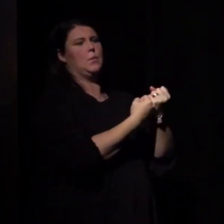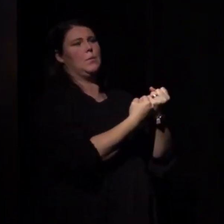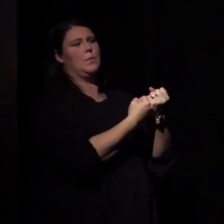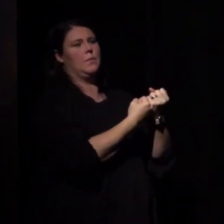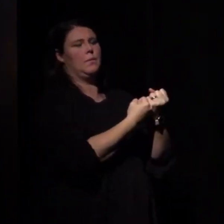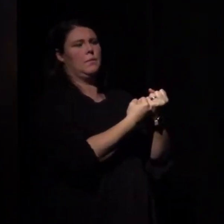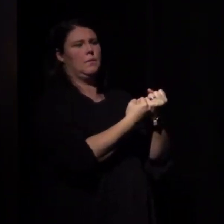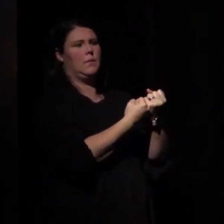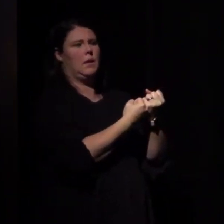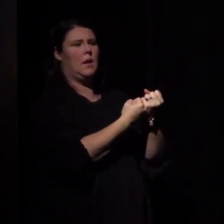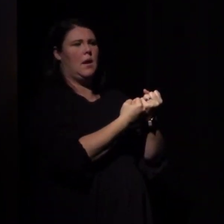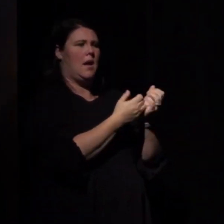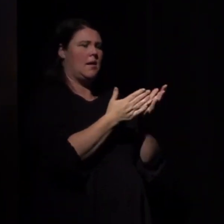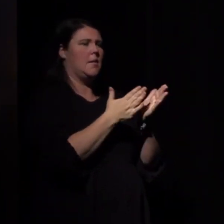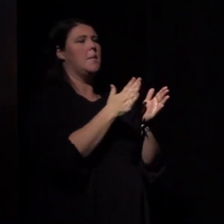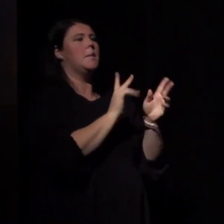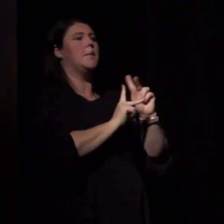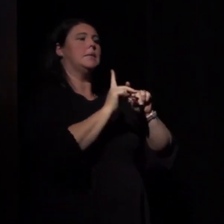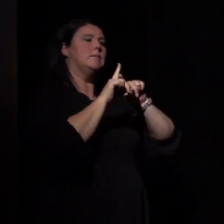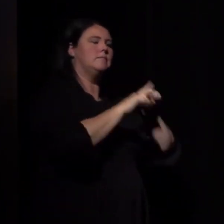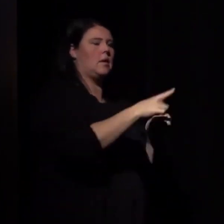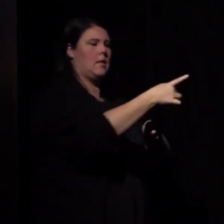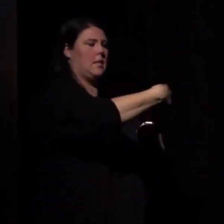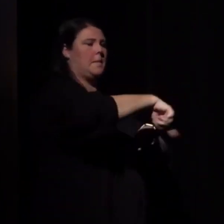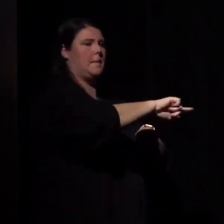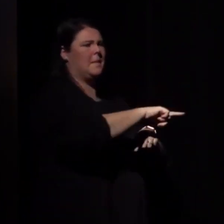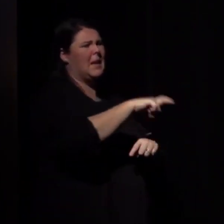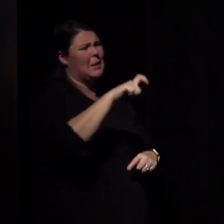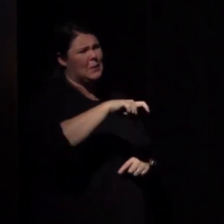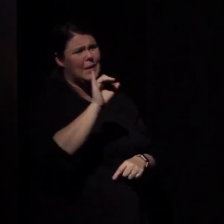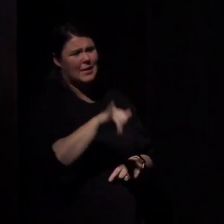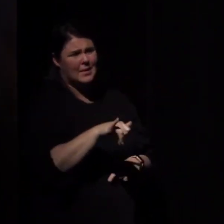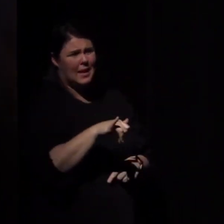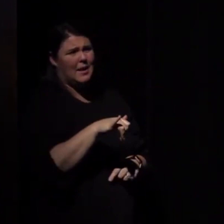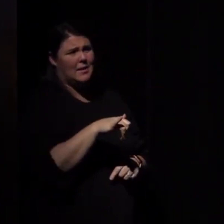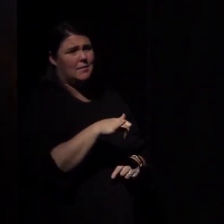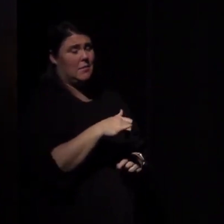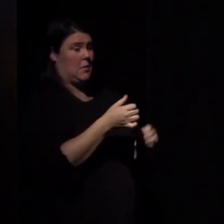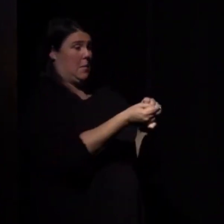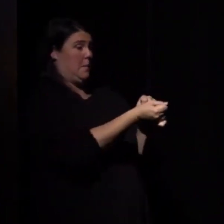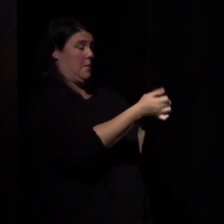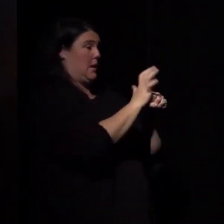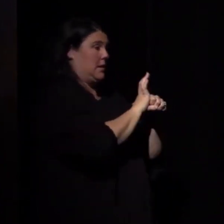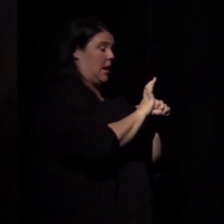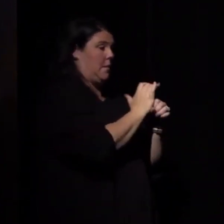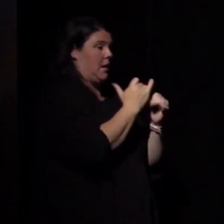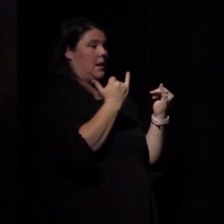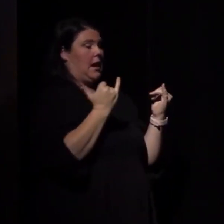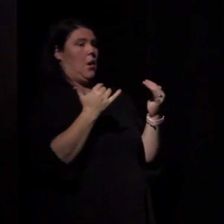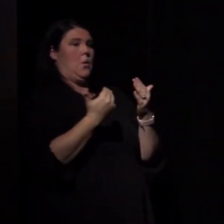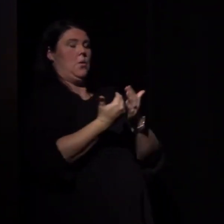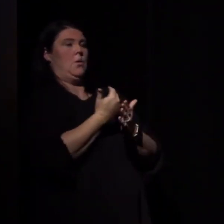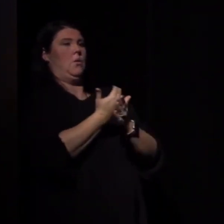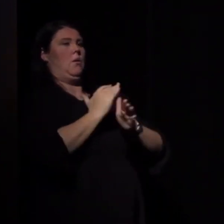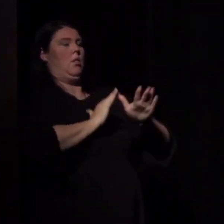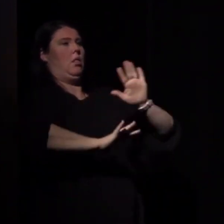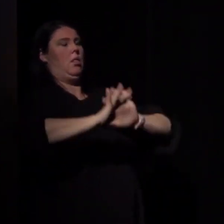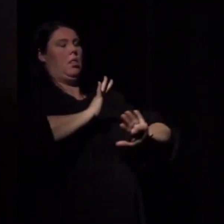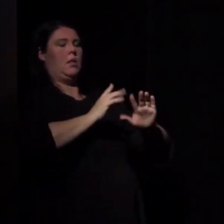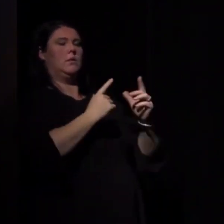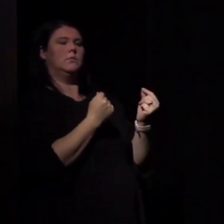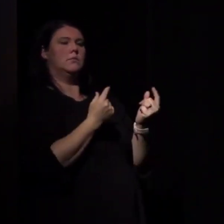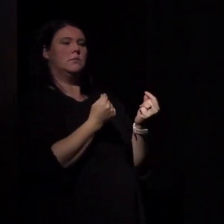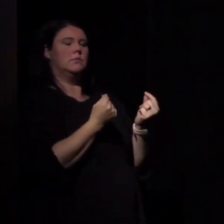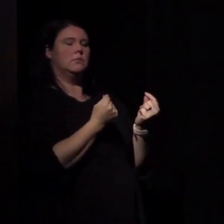you an avenue, people to lean on, and we all need that during times after the pandemic as we are coming together. And unity